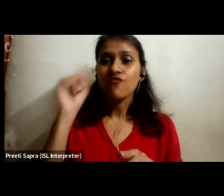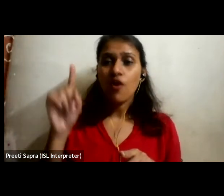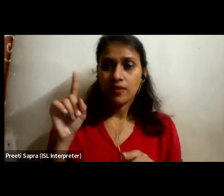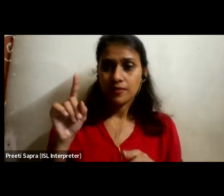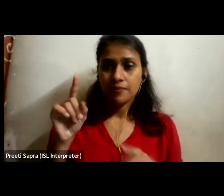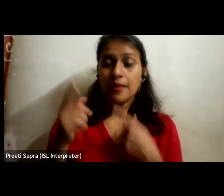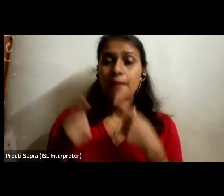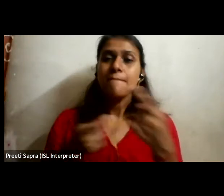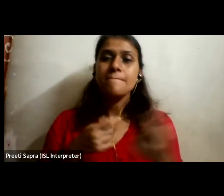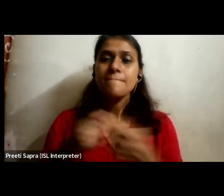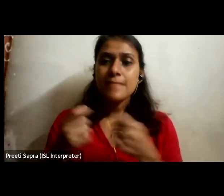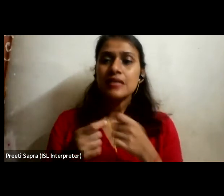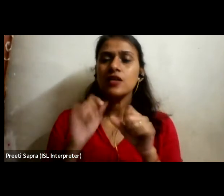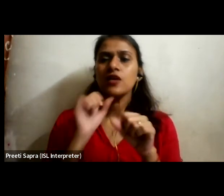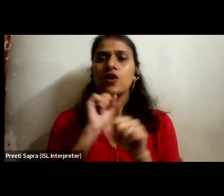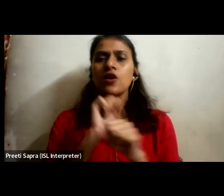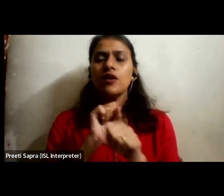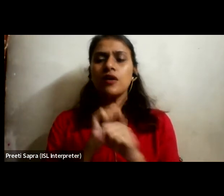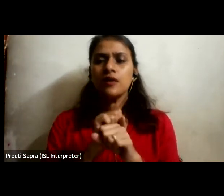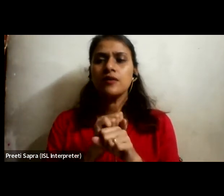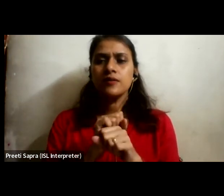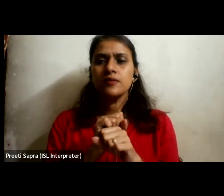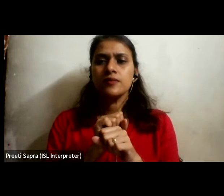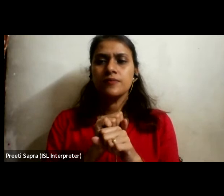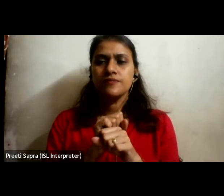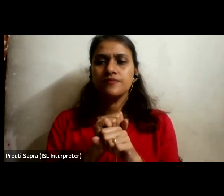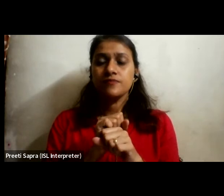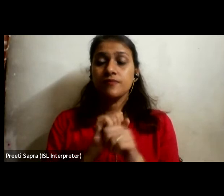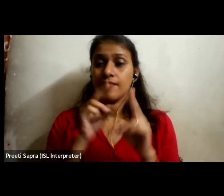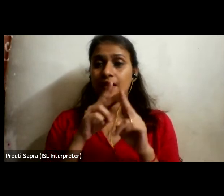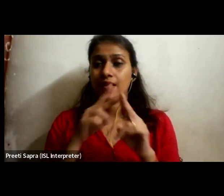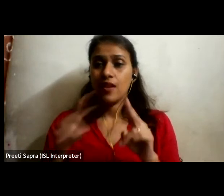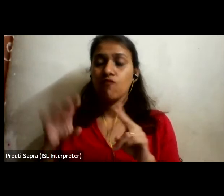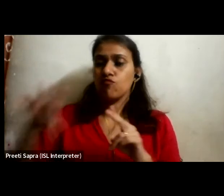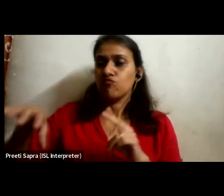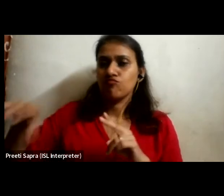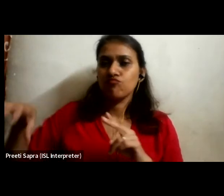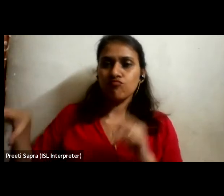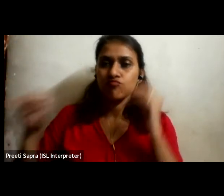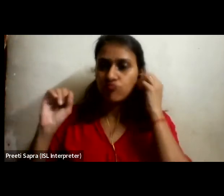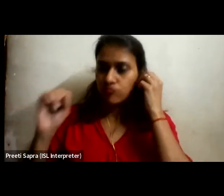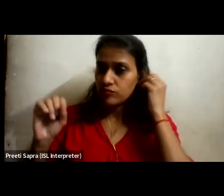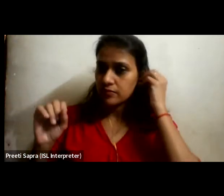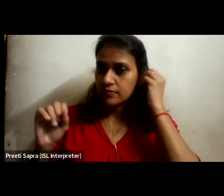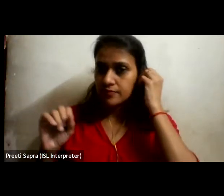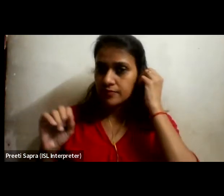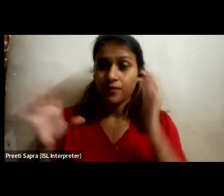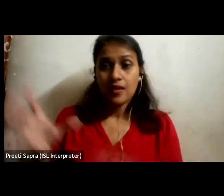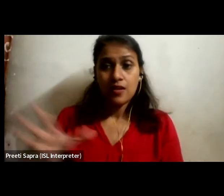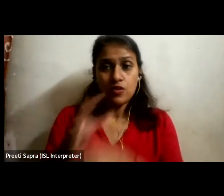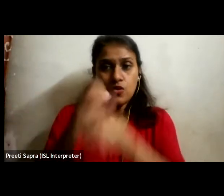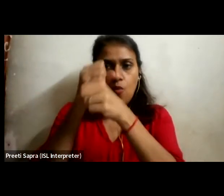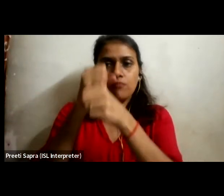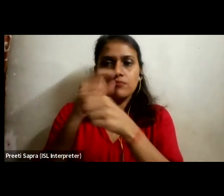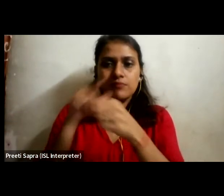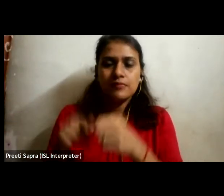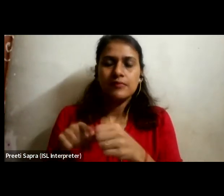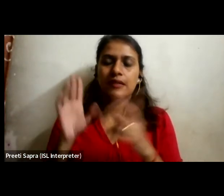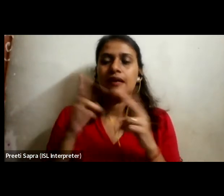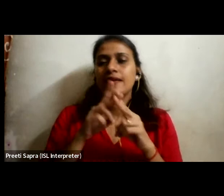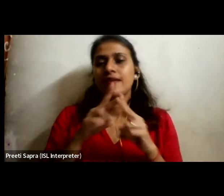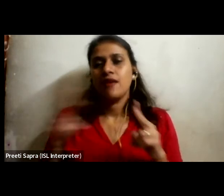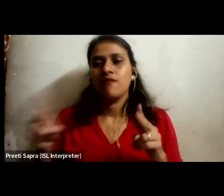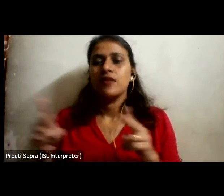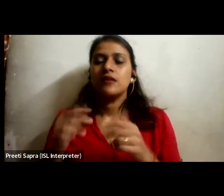businesses to annually submit to their Department of Business Oversight a report that summarizes the result of this ADS, so the